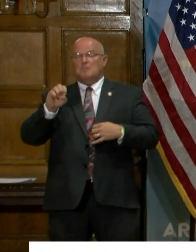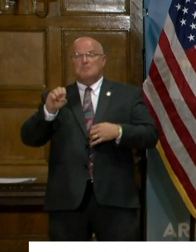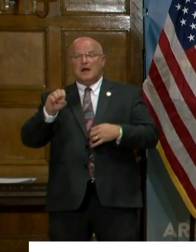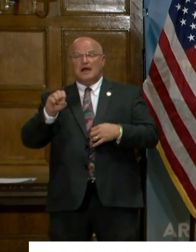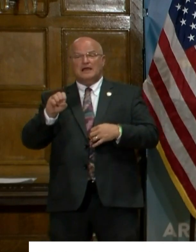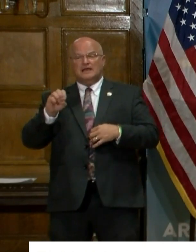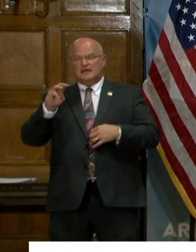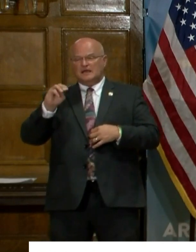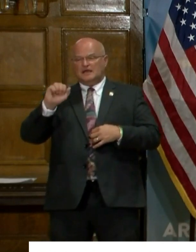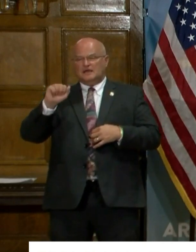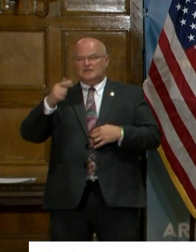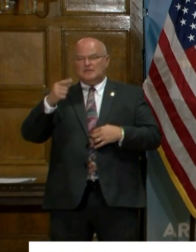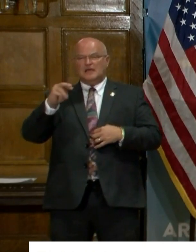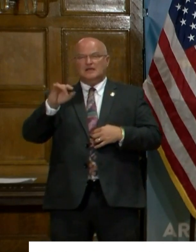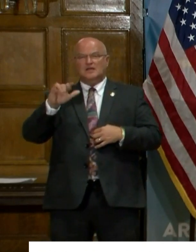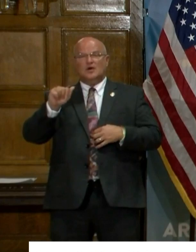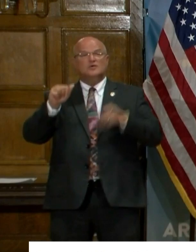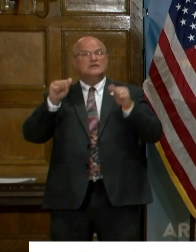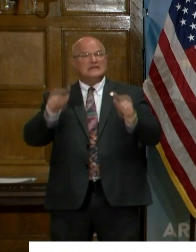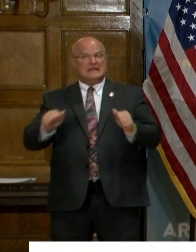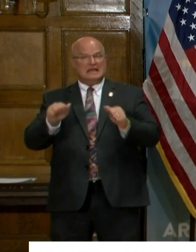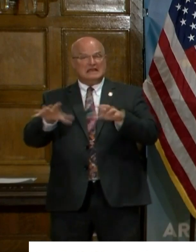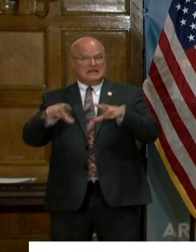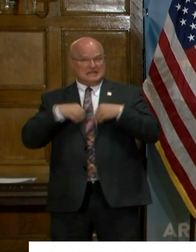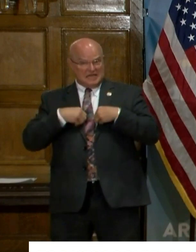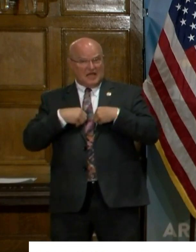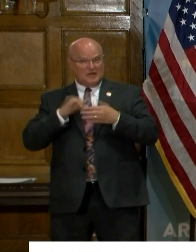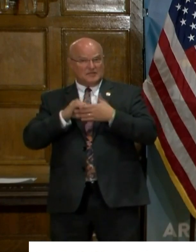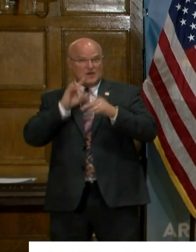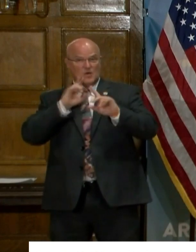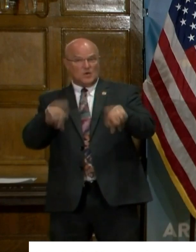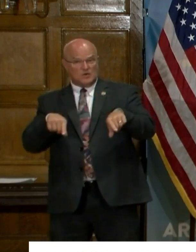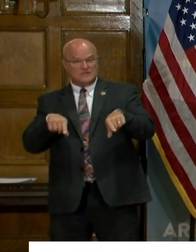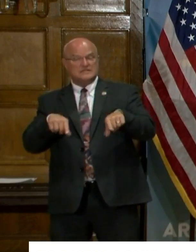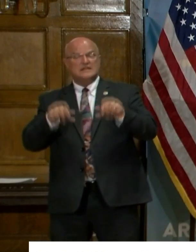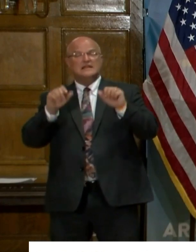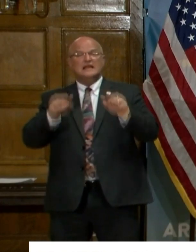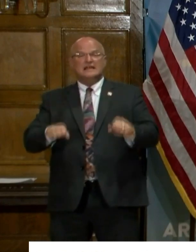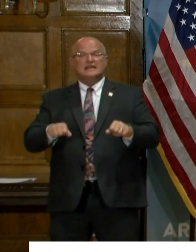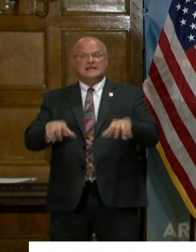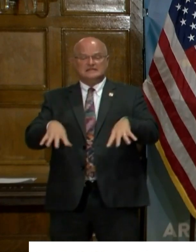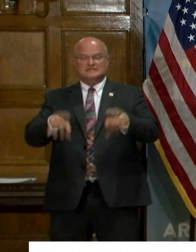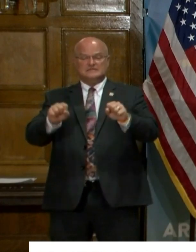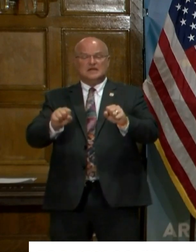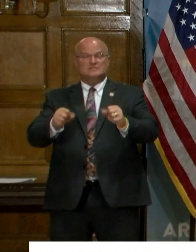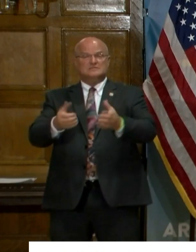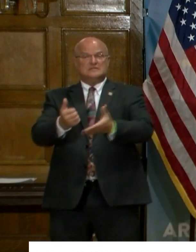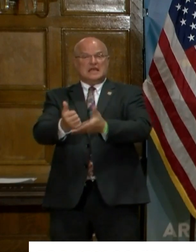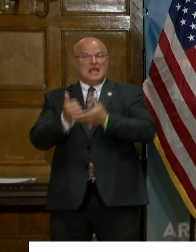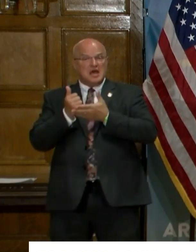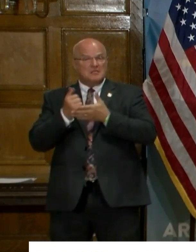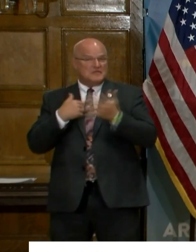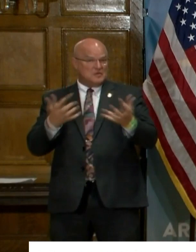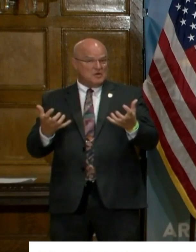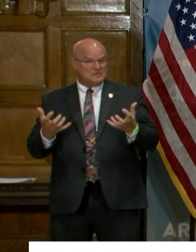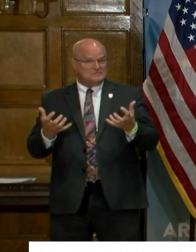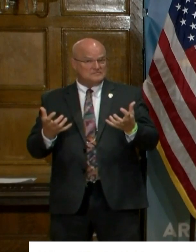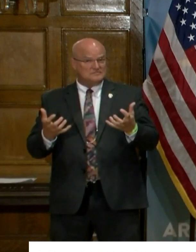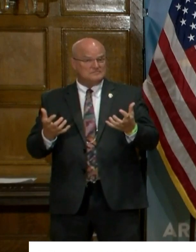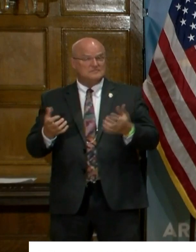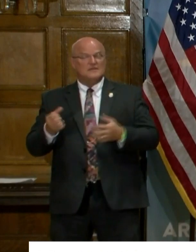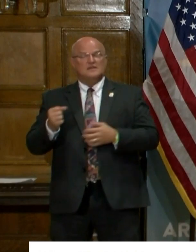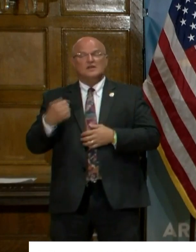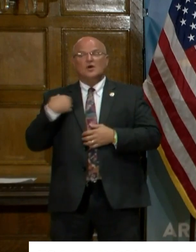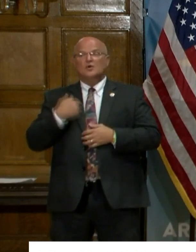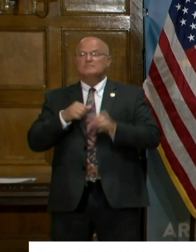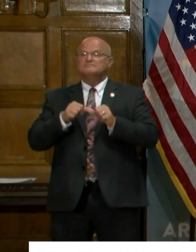that ordinance, and that is an option that they can take to help if they choose to do so.